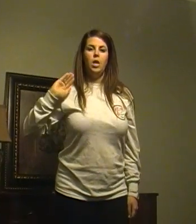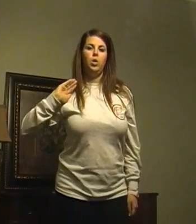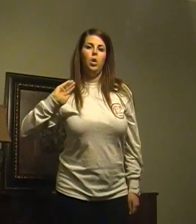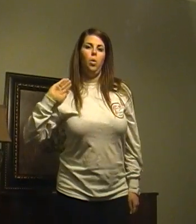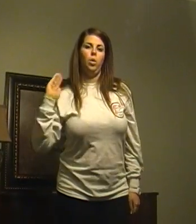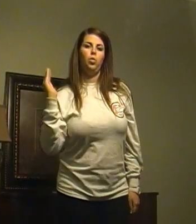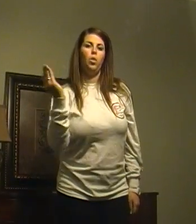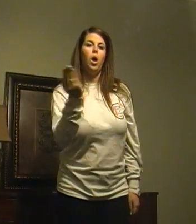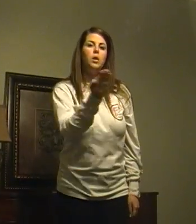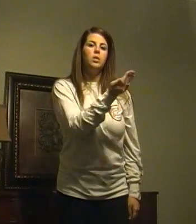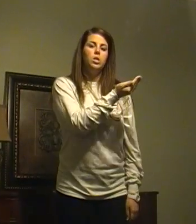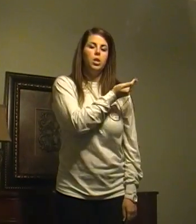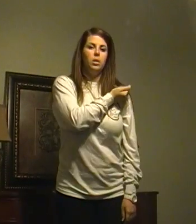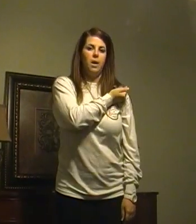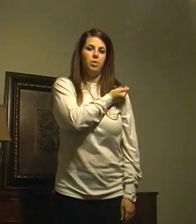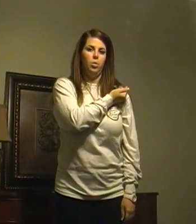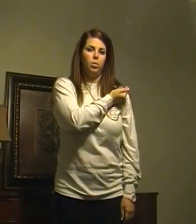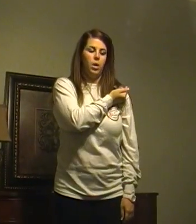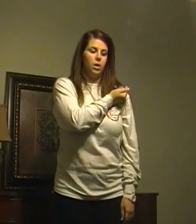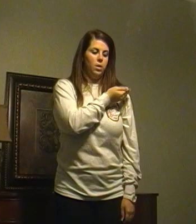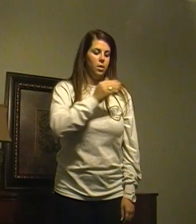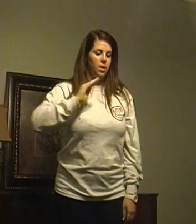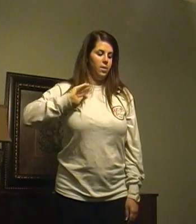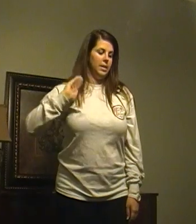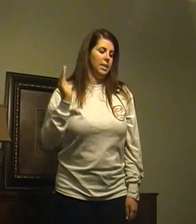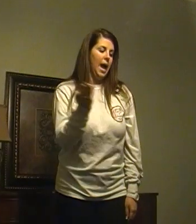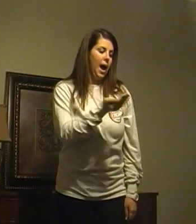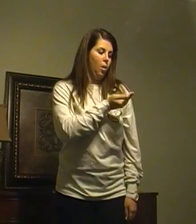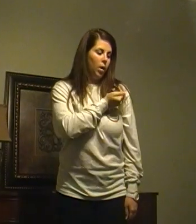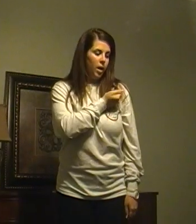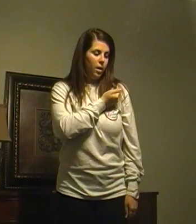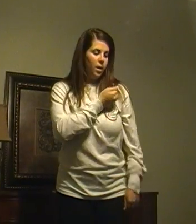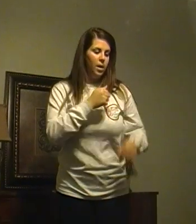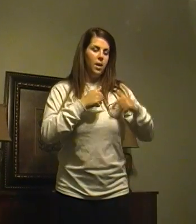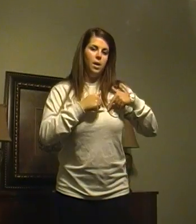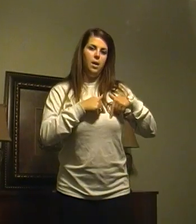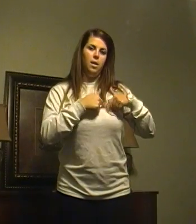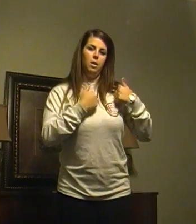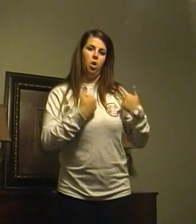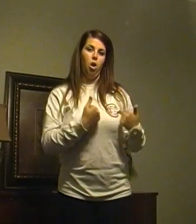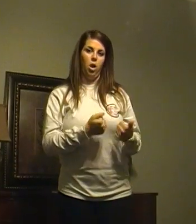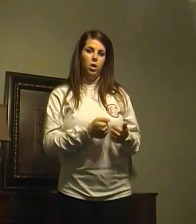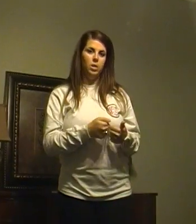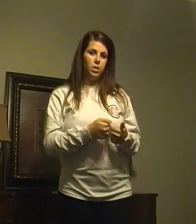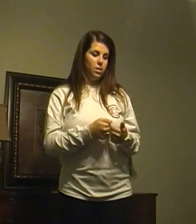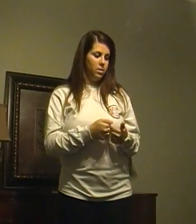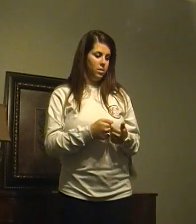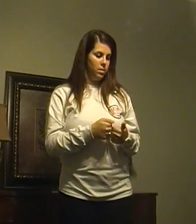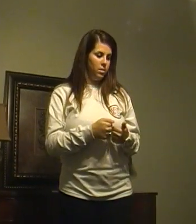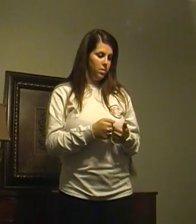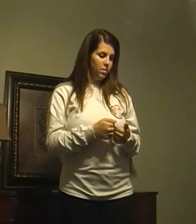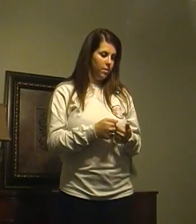you go across to your left shoulder. That's our, and then heart.